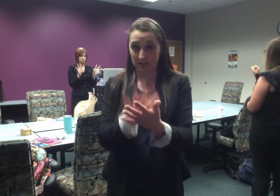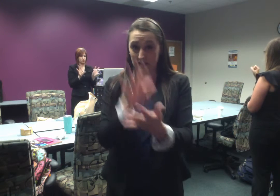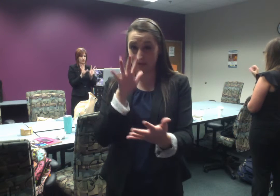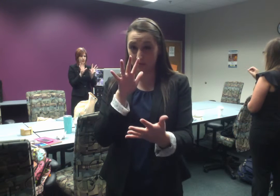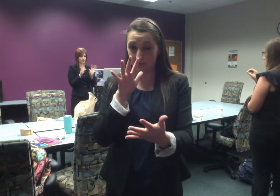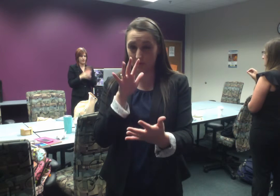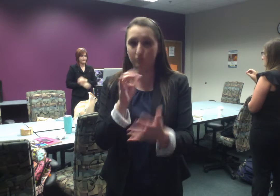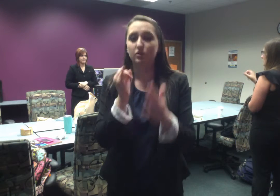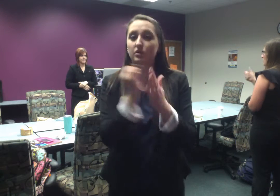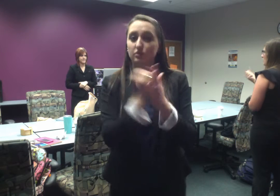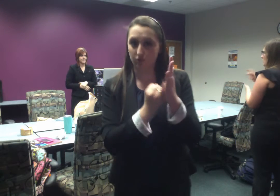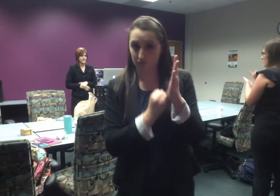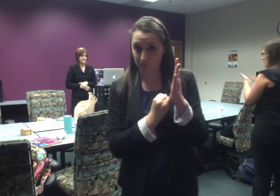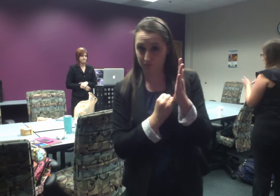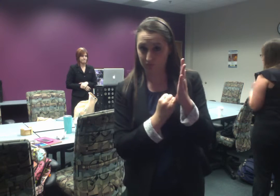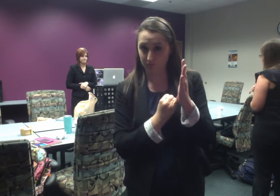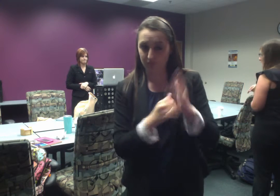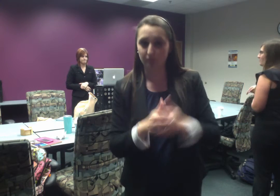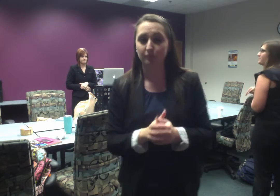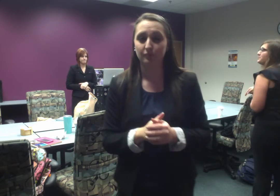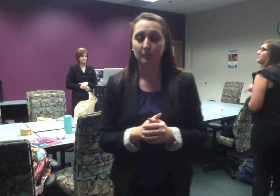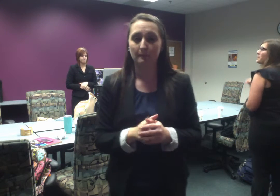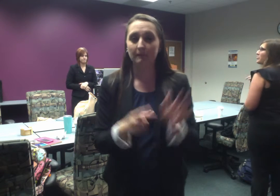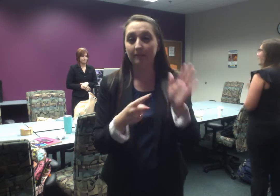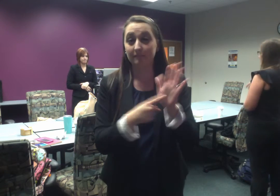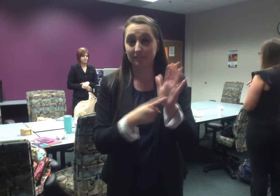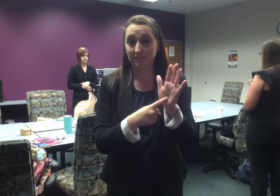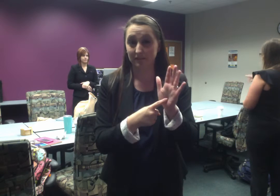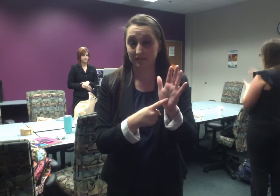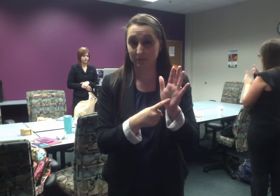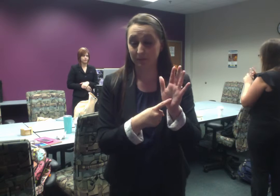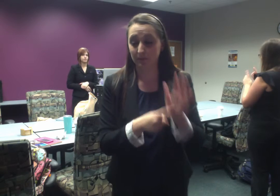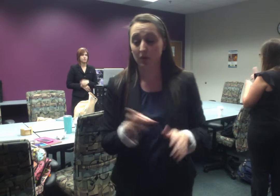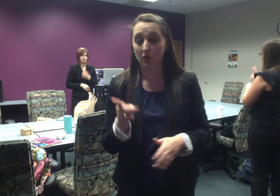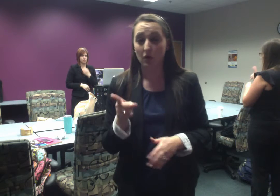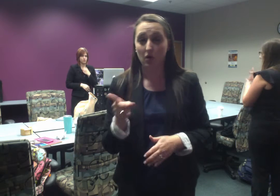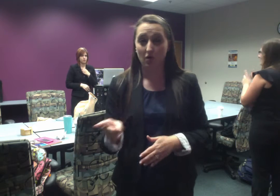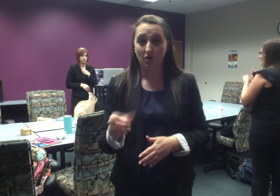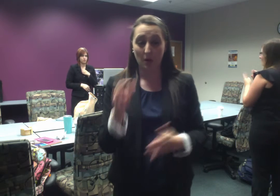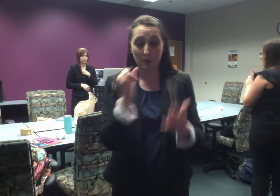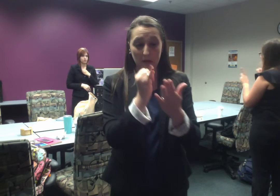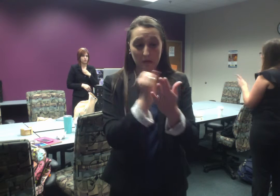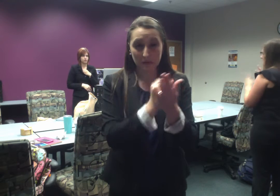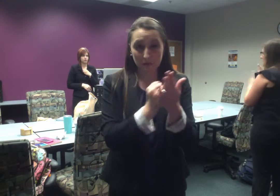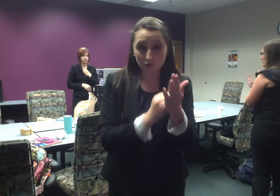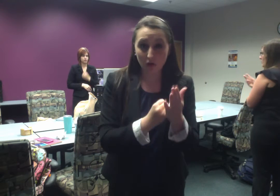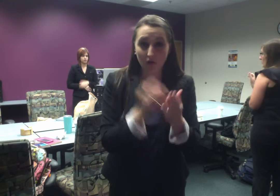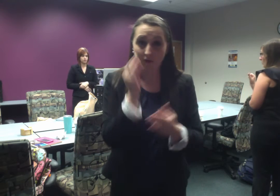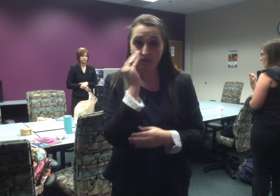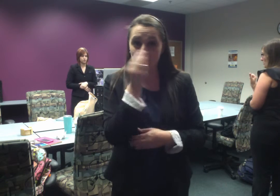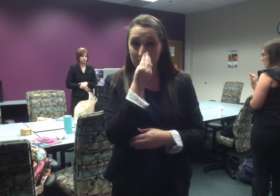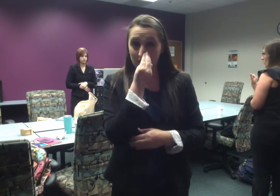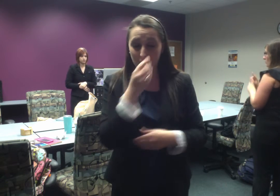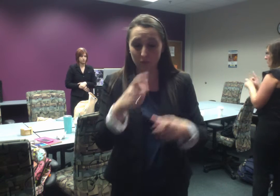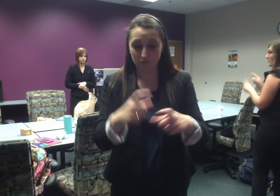as big as the screen up there. She was enlarging, she was abstract.